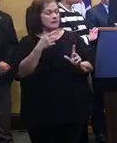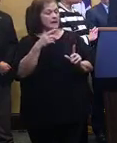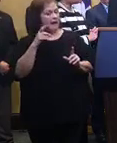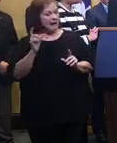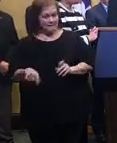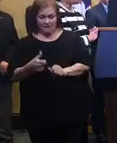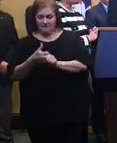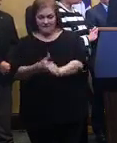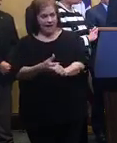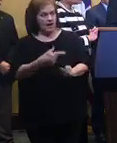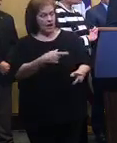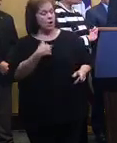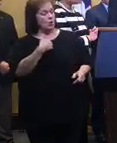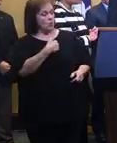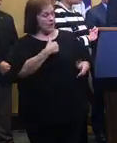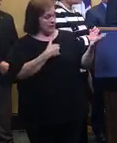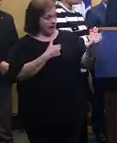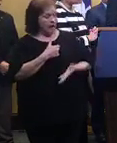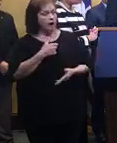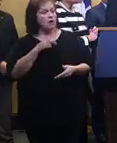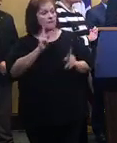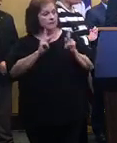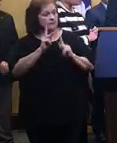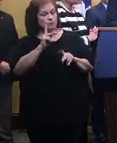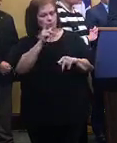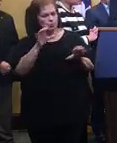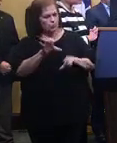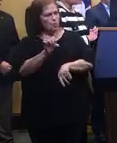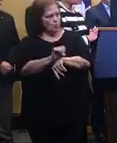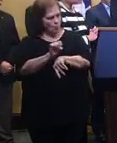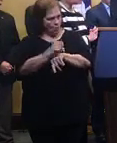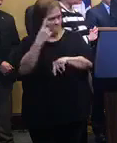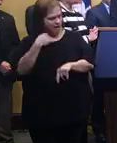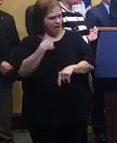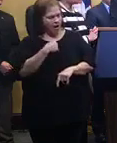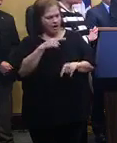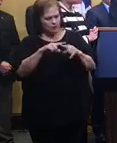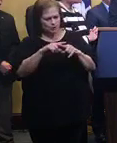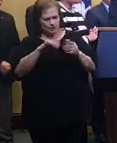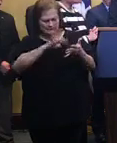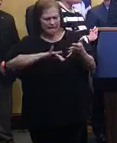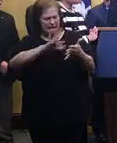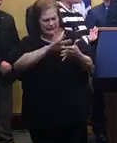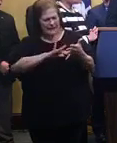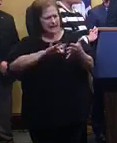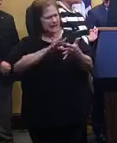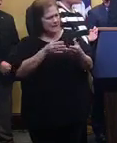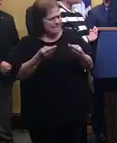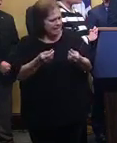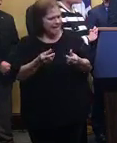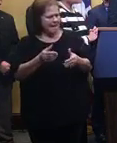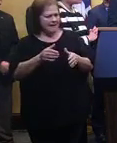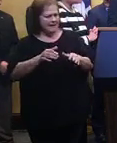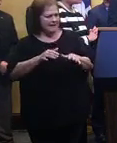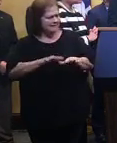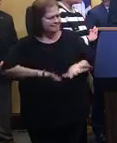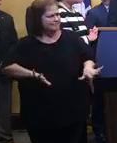in an archaeologist, we brought in a historic preservationist to help us do those reviews more quickly. We also really developed